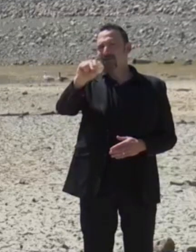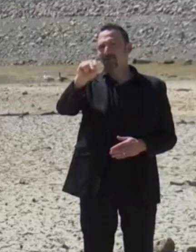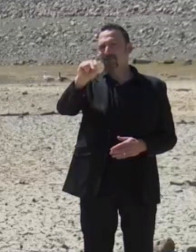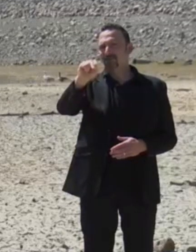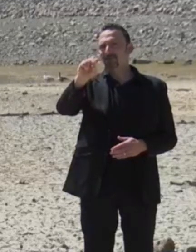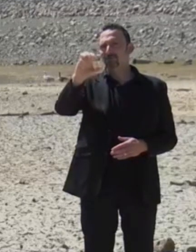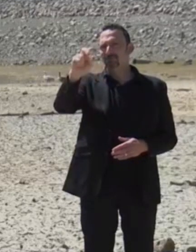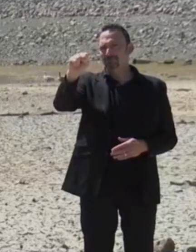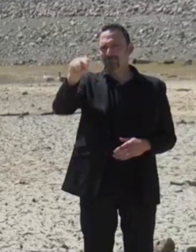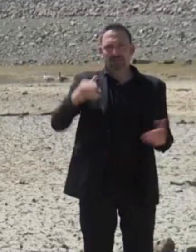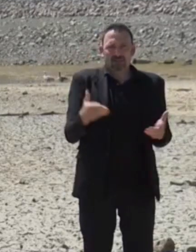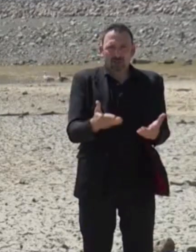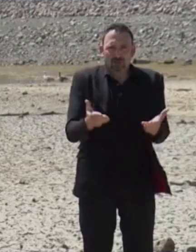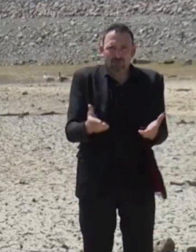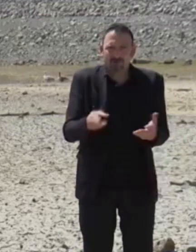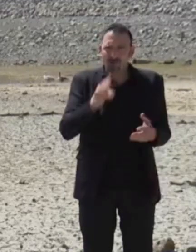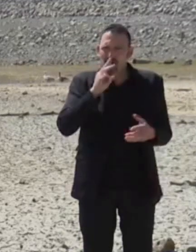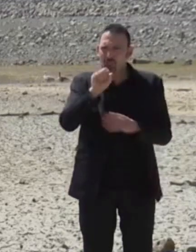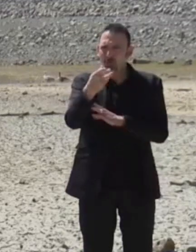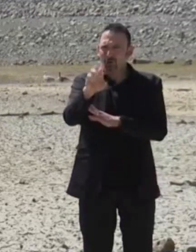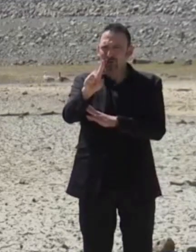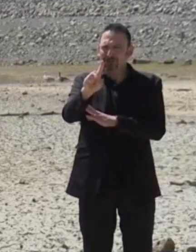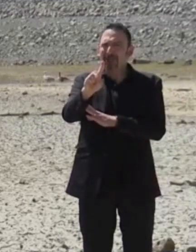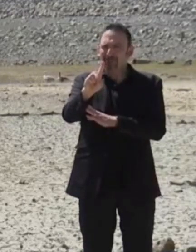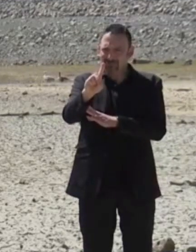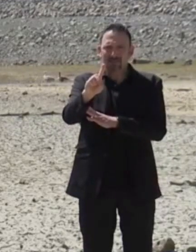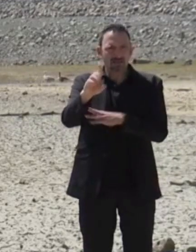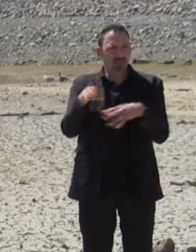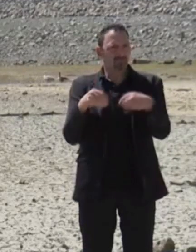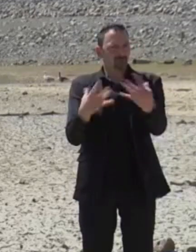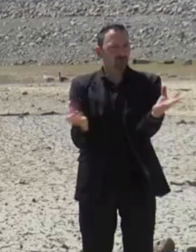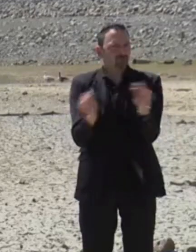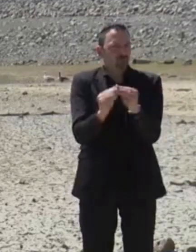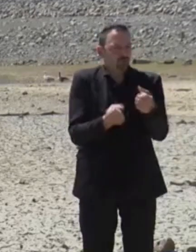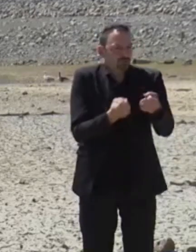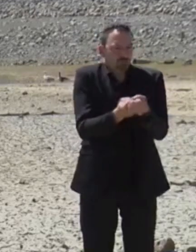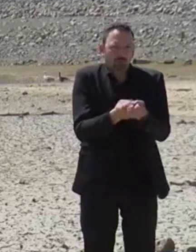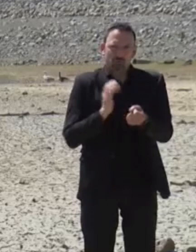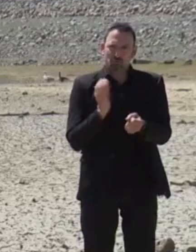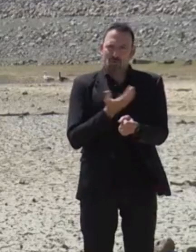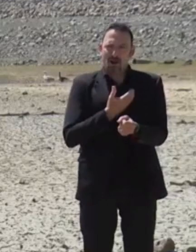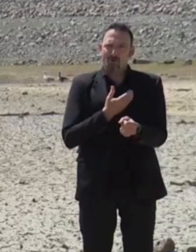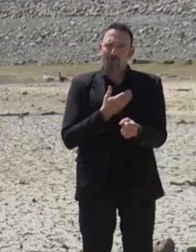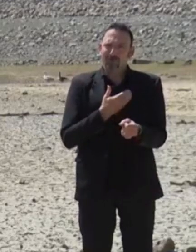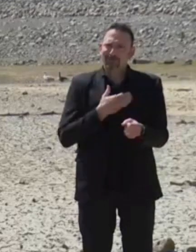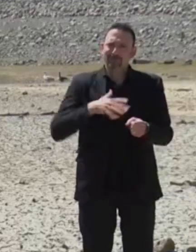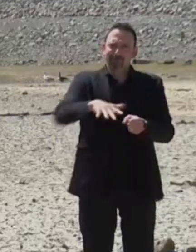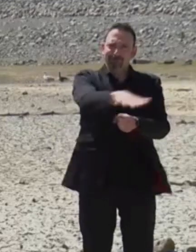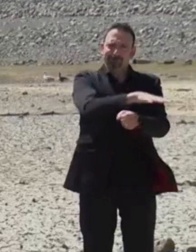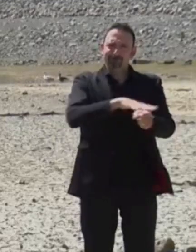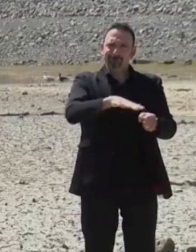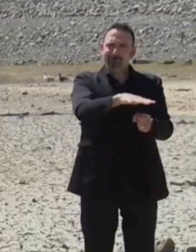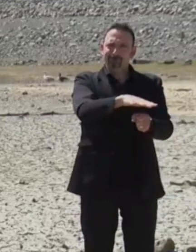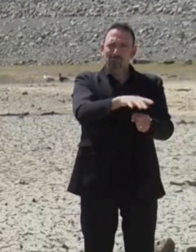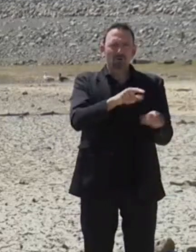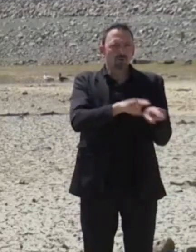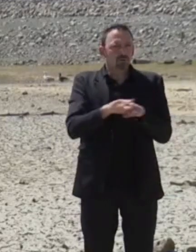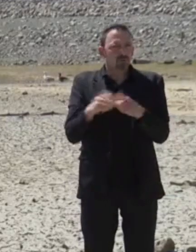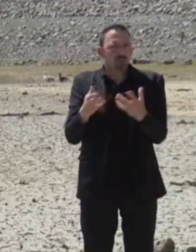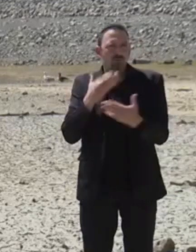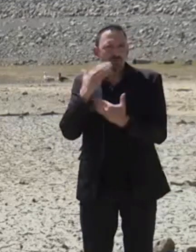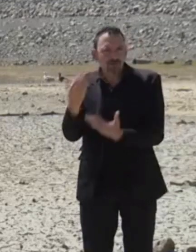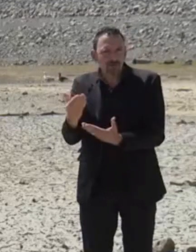River watershed and bringing much-needed support to our region. I'd also like to thank Lieutenant Colonel